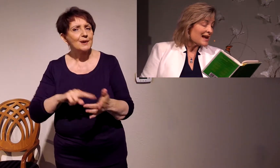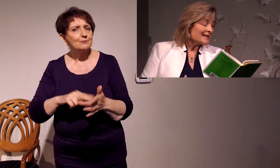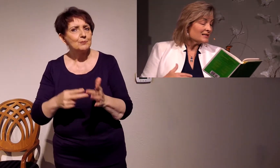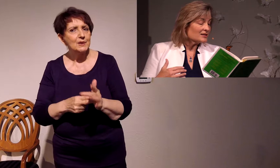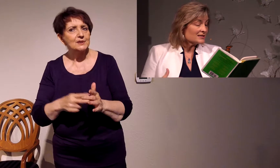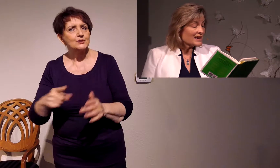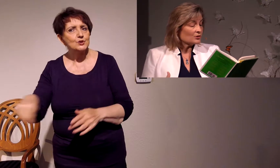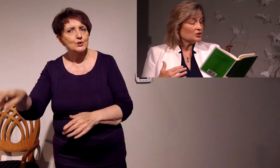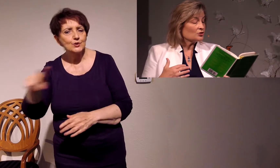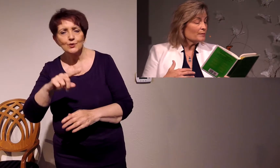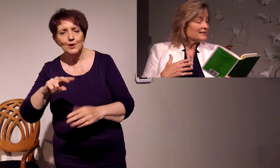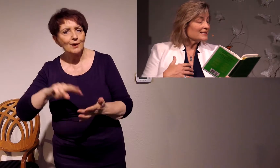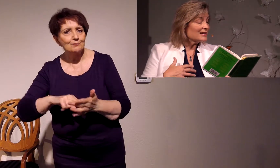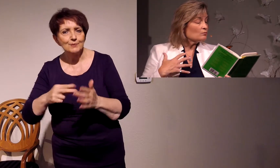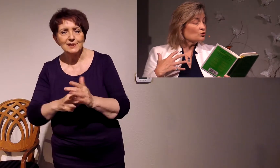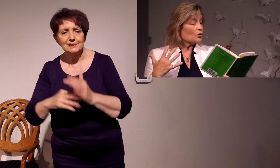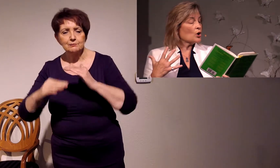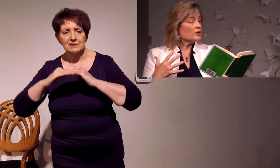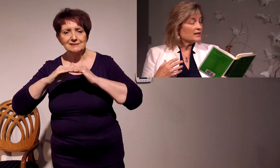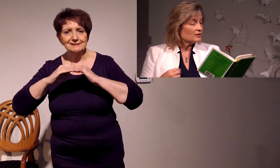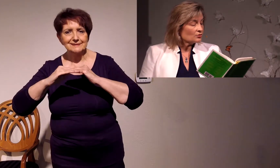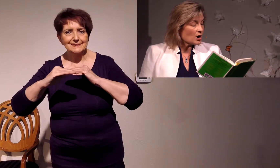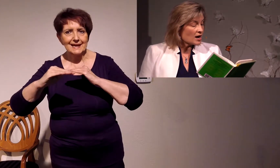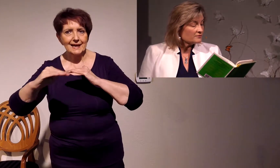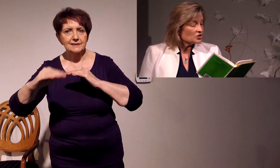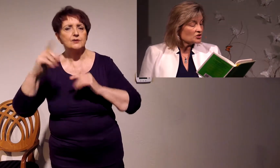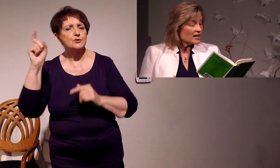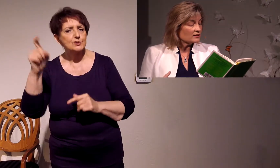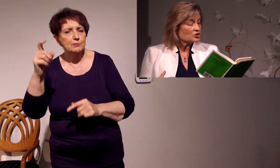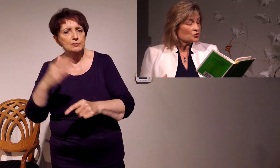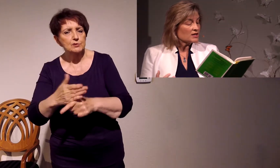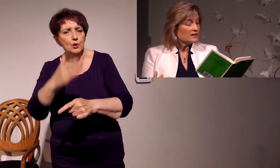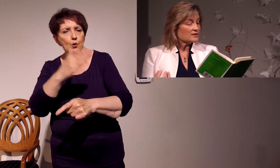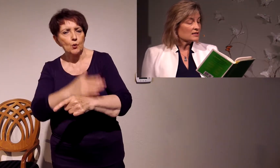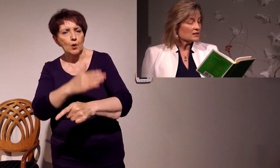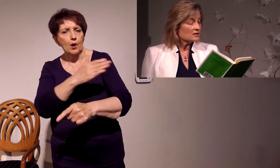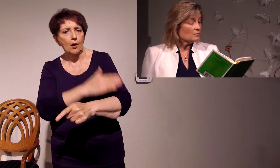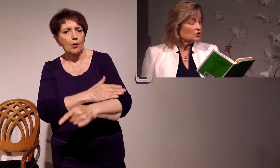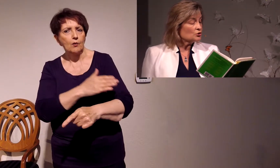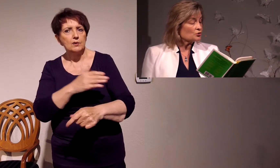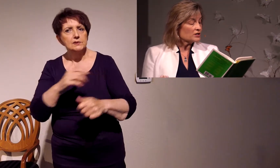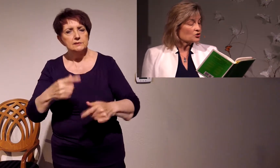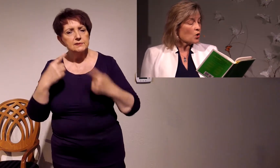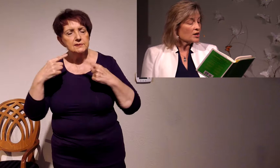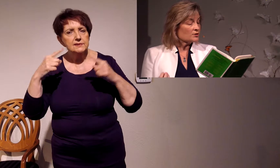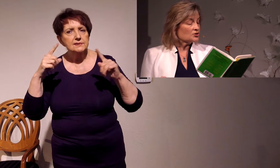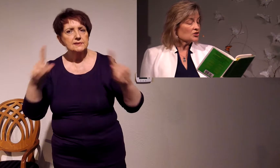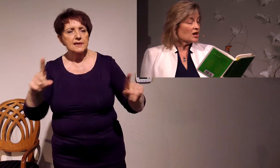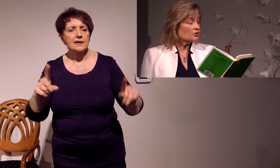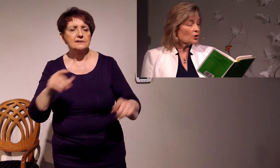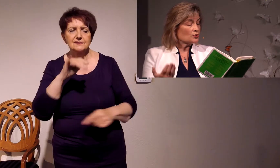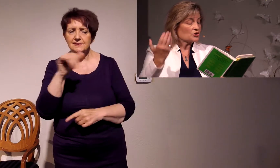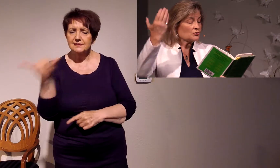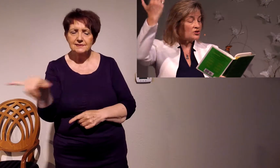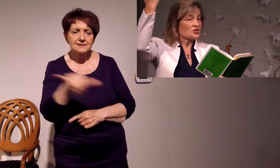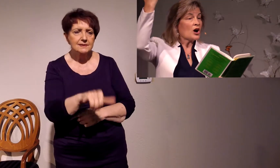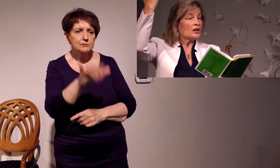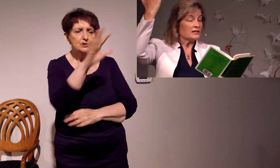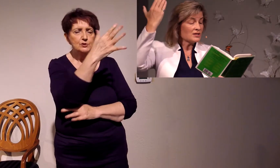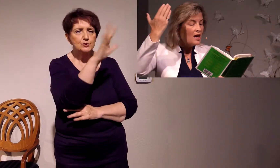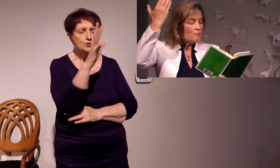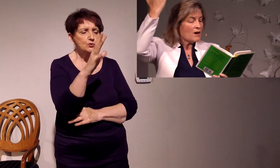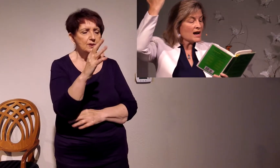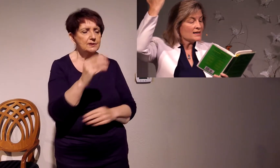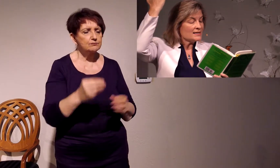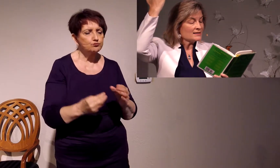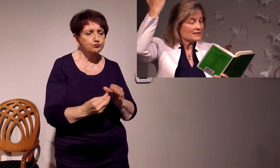stay stagnant, to settle. You are meant to keep growing and thrive. Just like the tree that sucks up nutrients, water, and sun, grows to its